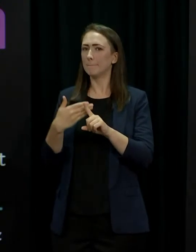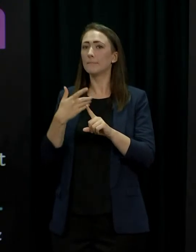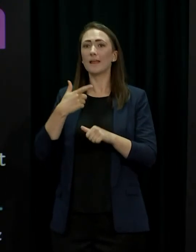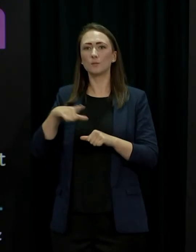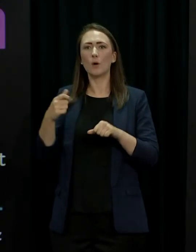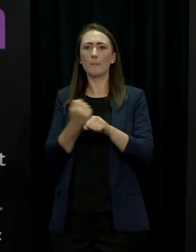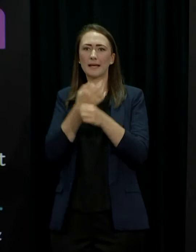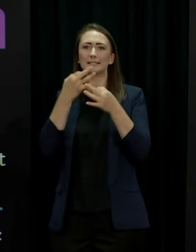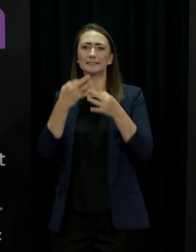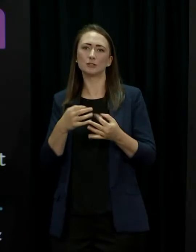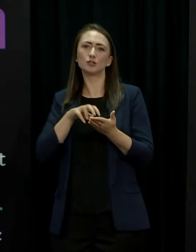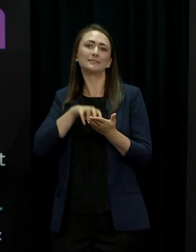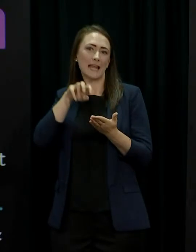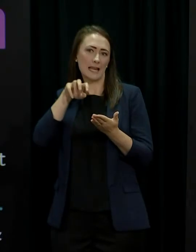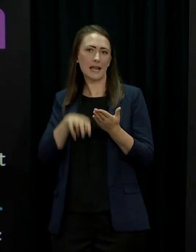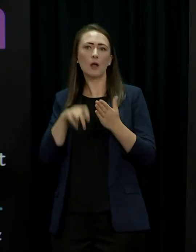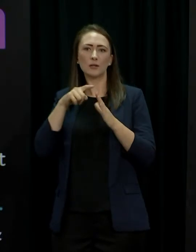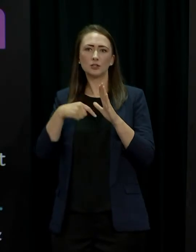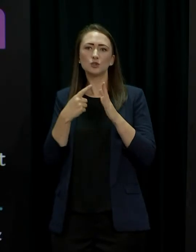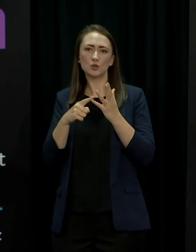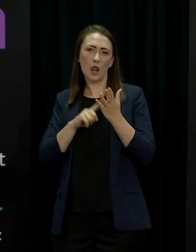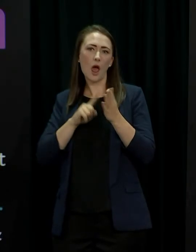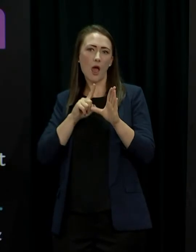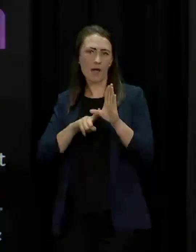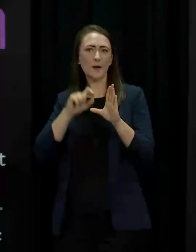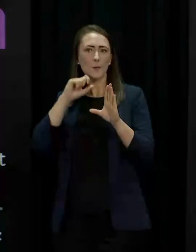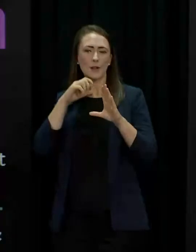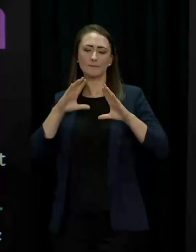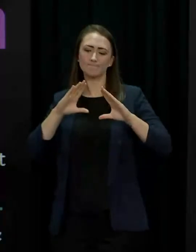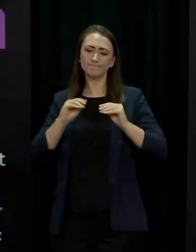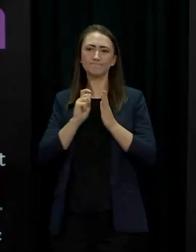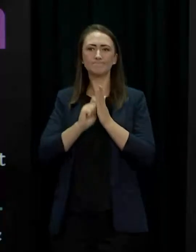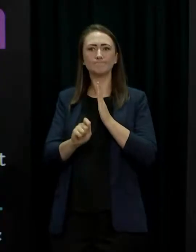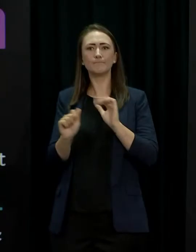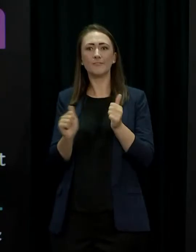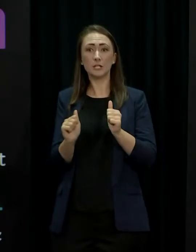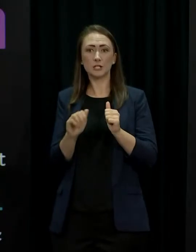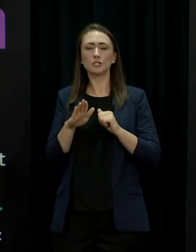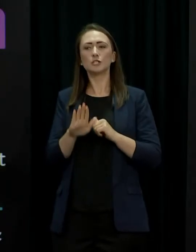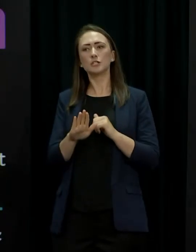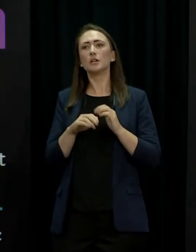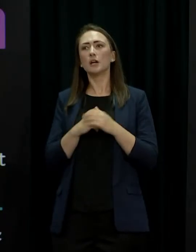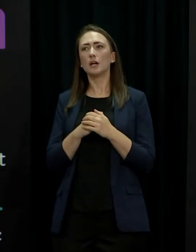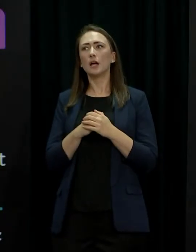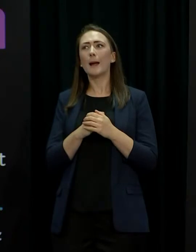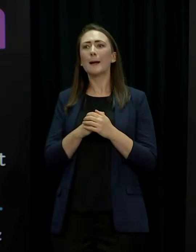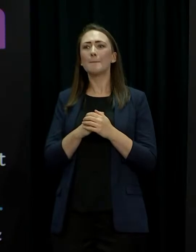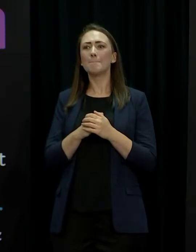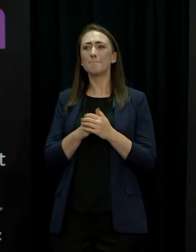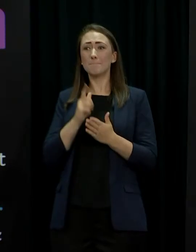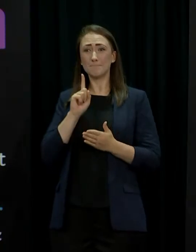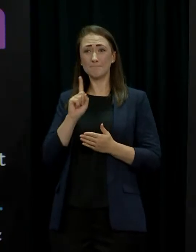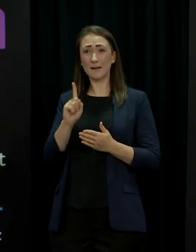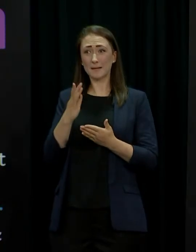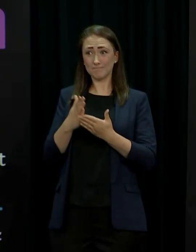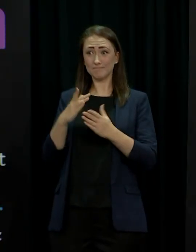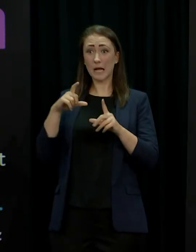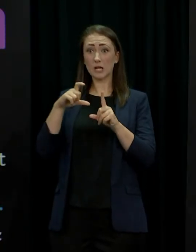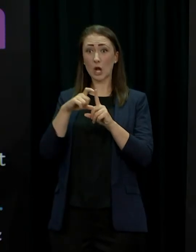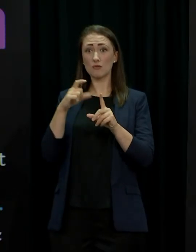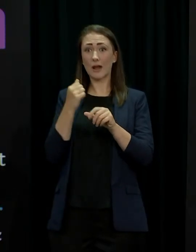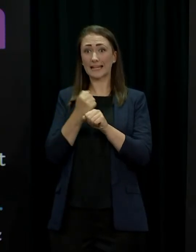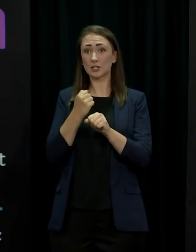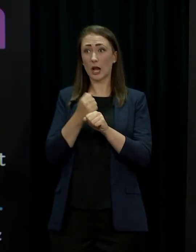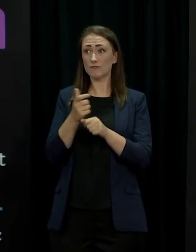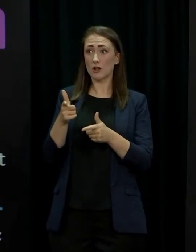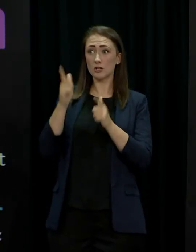July. But just to reiterate, being the Director of General of Health is actually a pretty big task